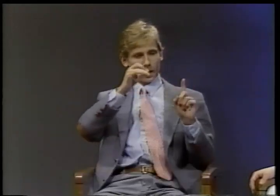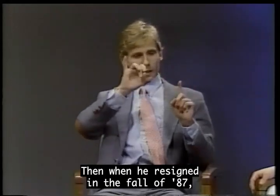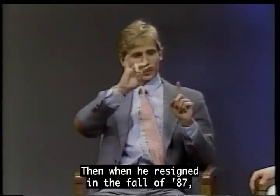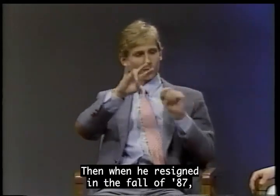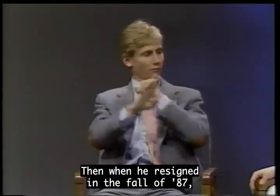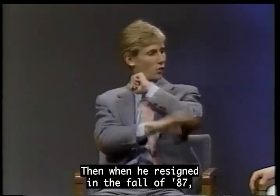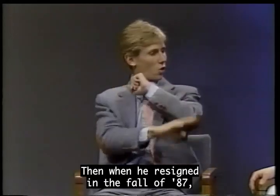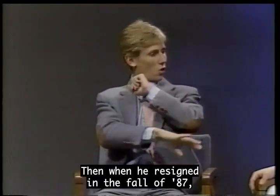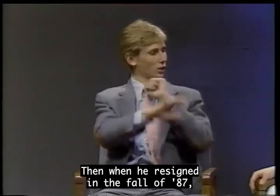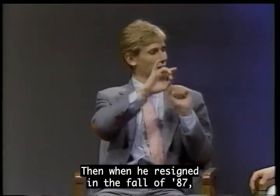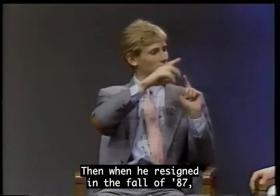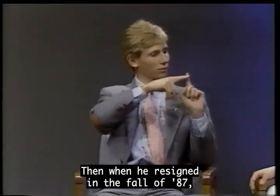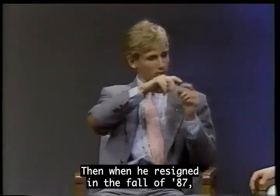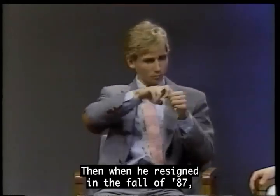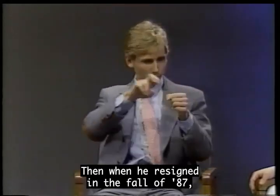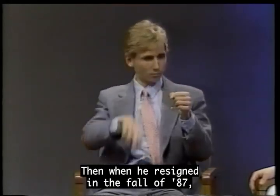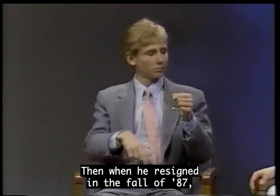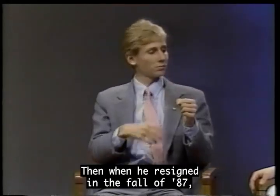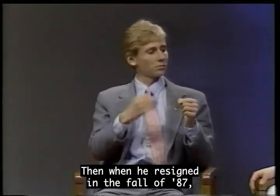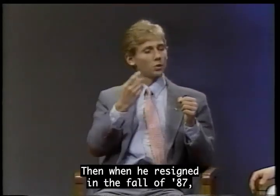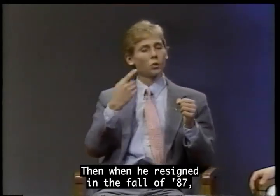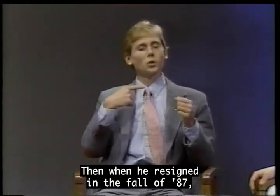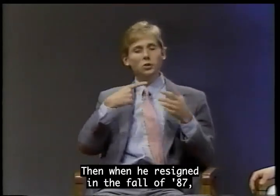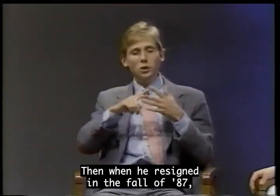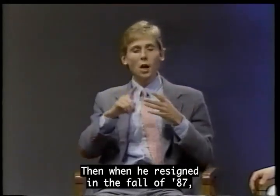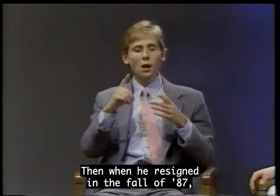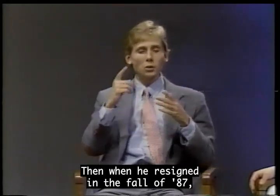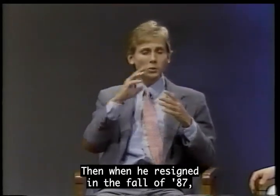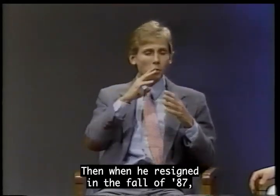when he resigned in the fall of 87,